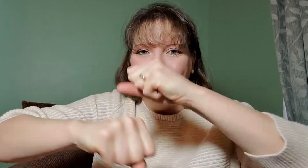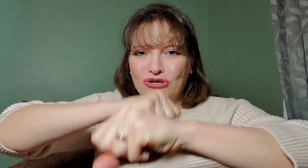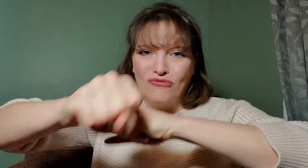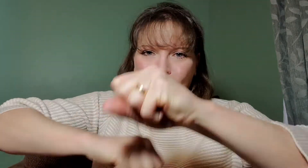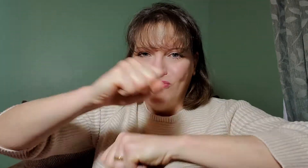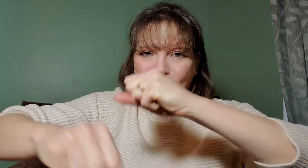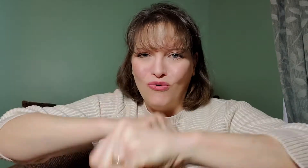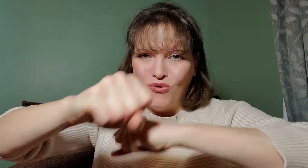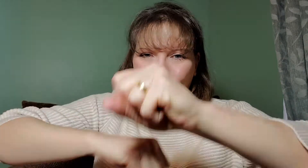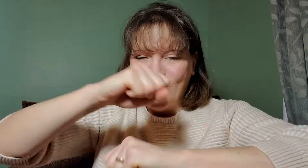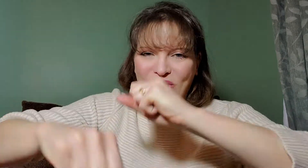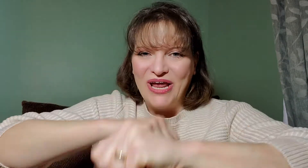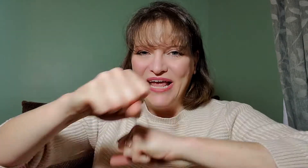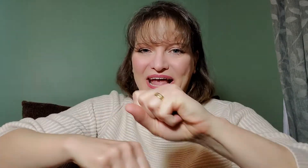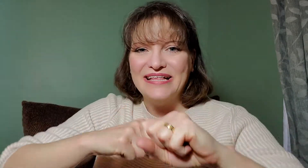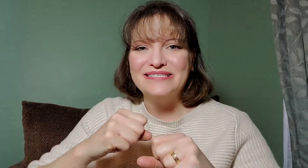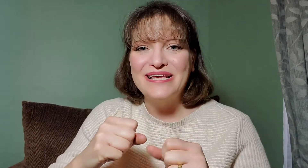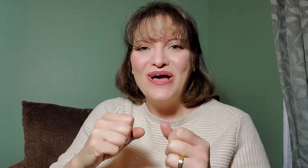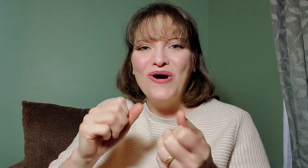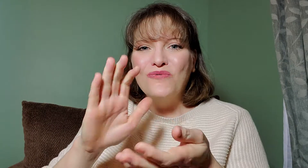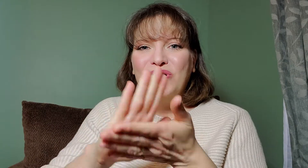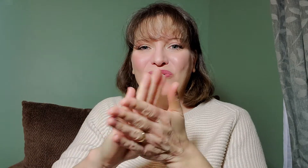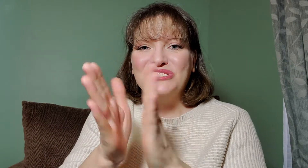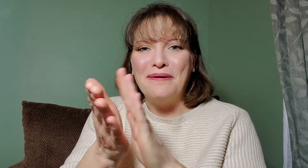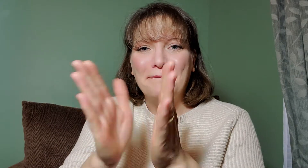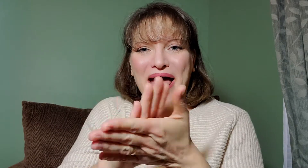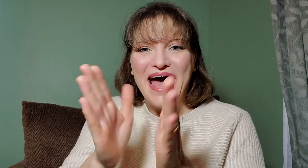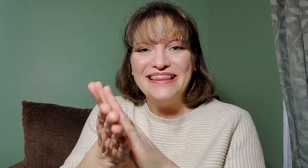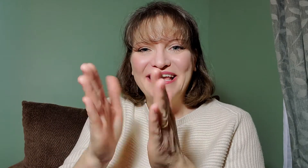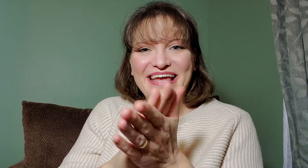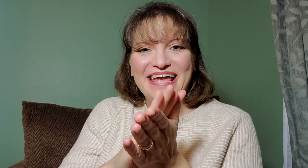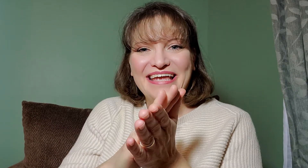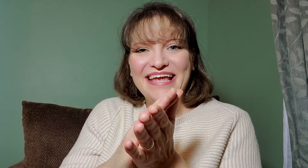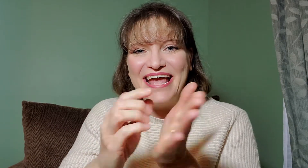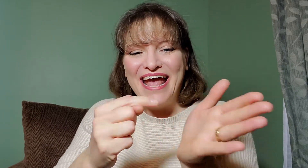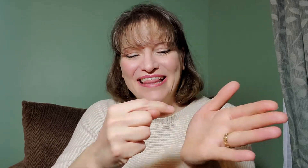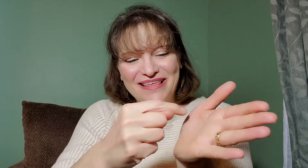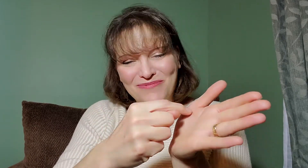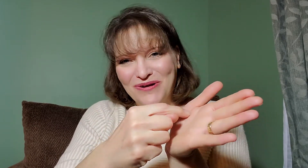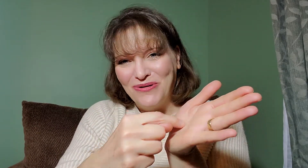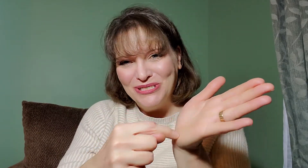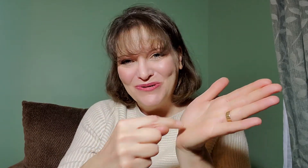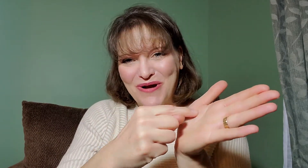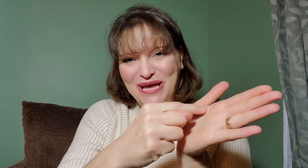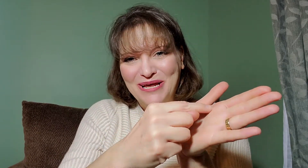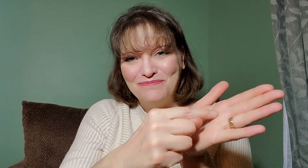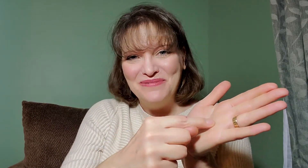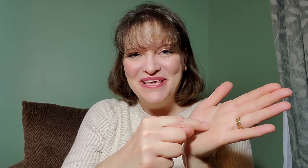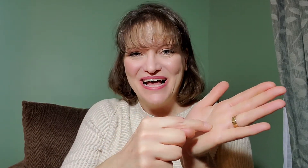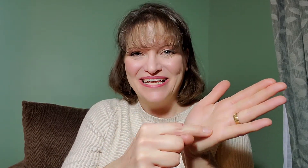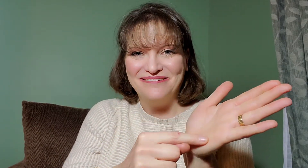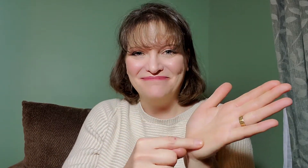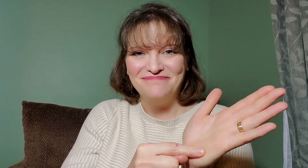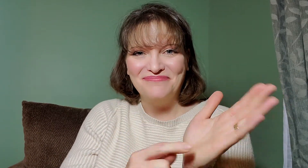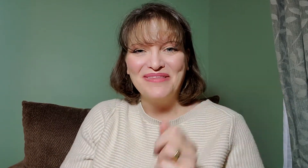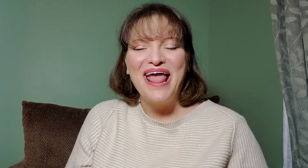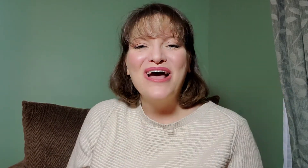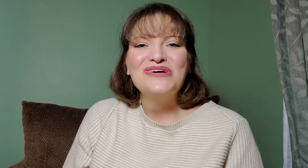going to roll our hands. We're going to pat the cake, and then we're going to write B on it. So